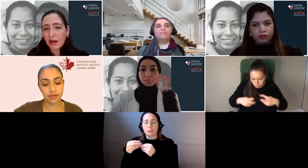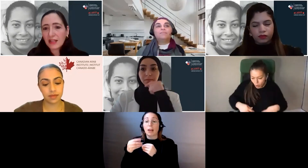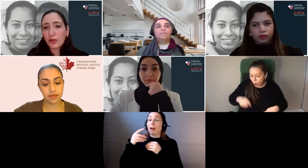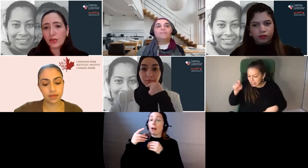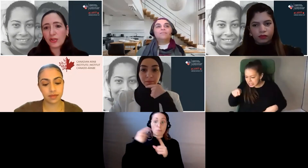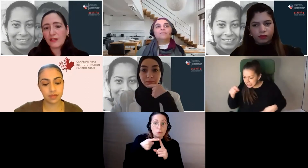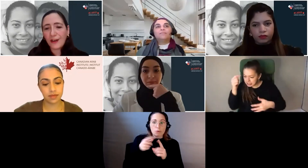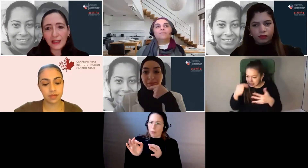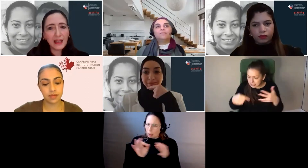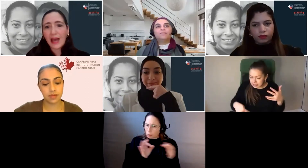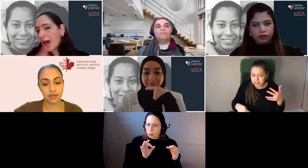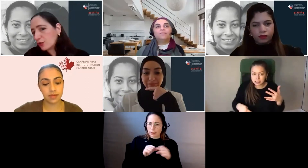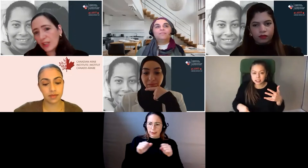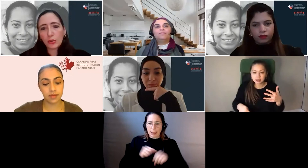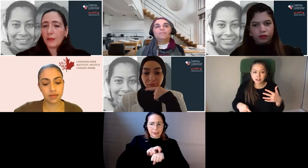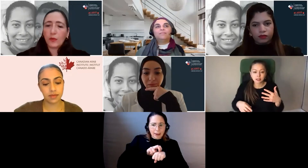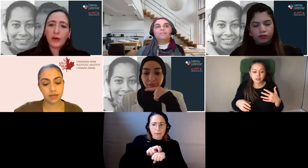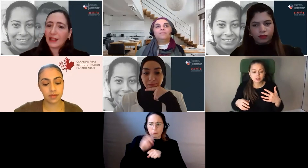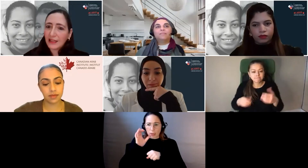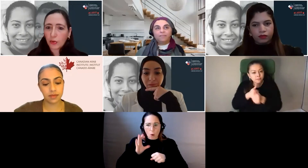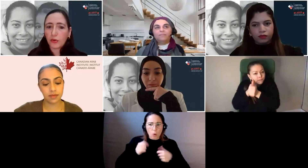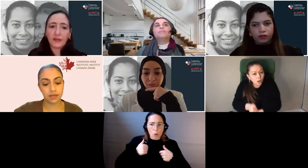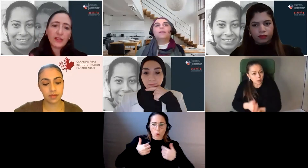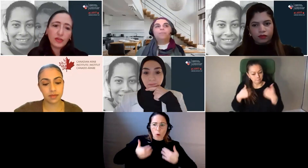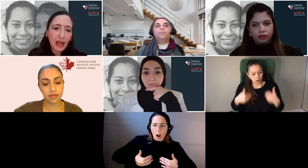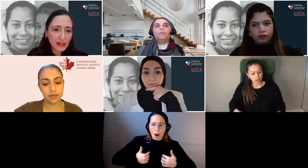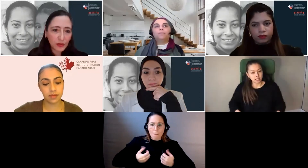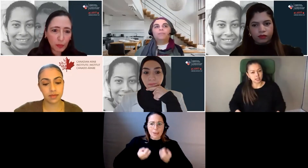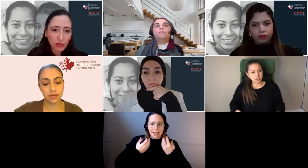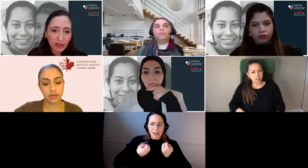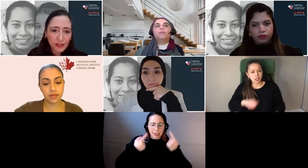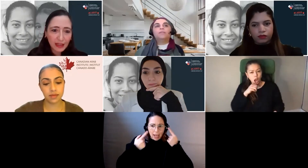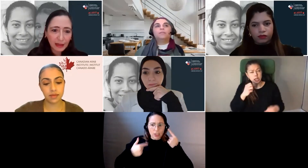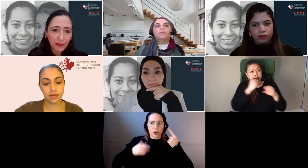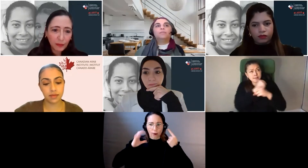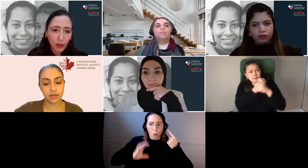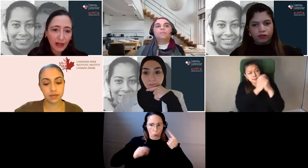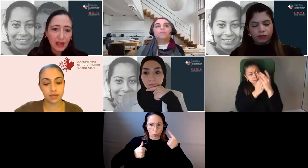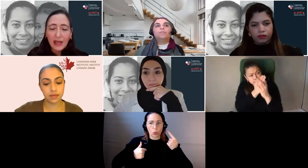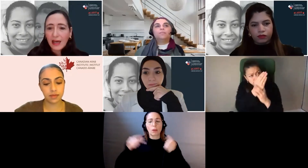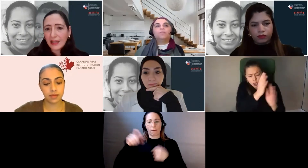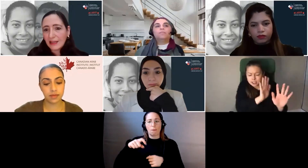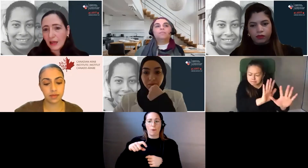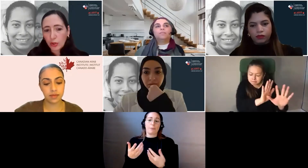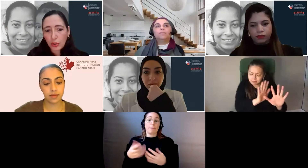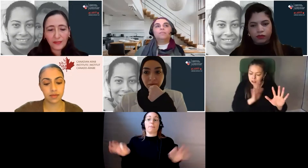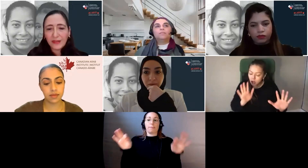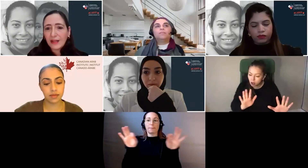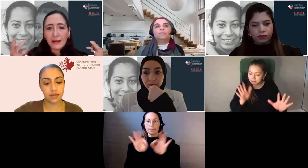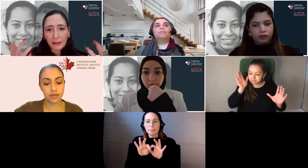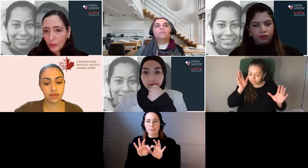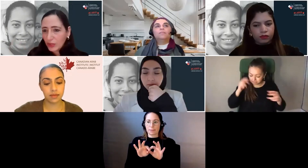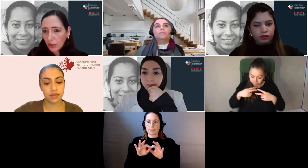telling us and not justifying, I just need to keep going against the current, right? So that is very important, the physical one. The